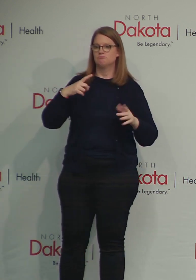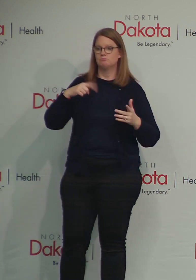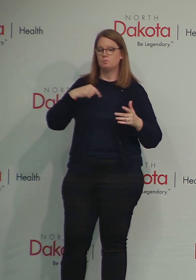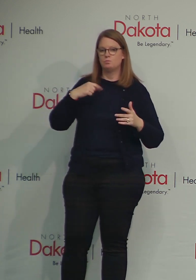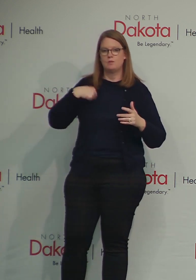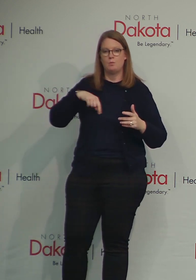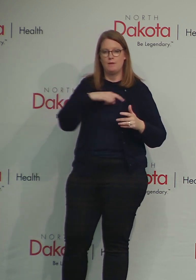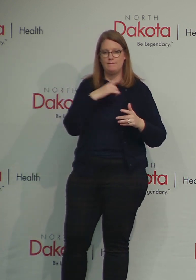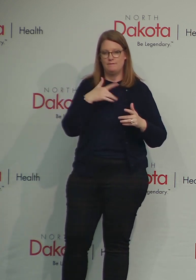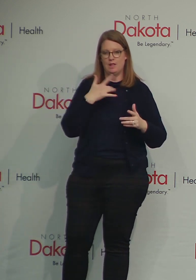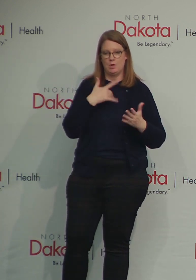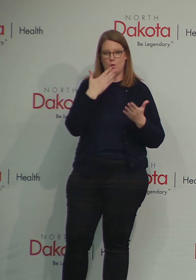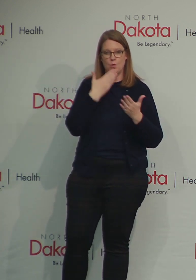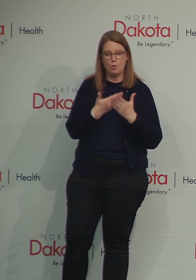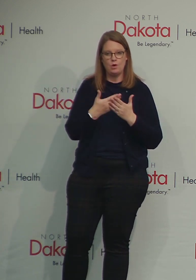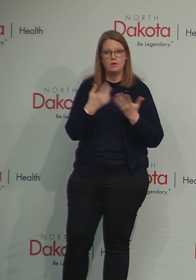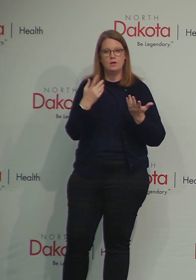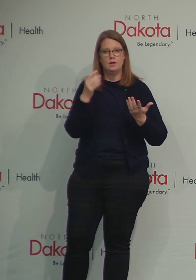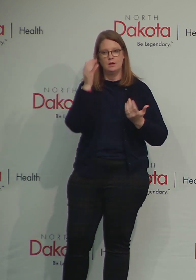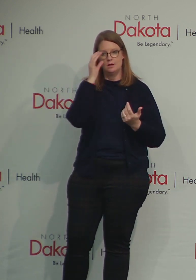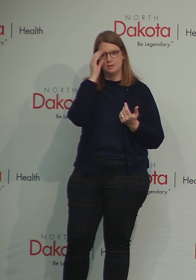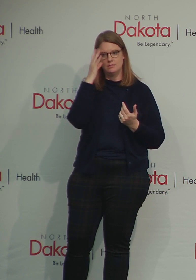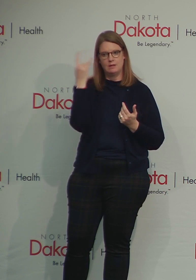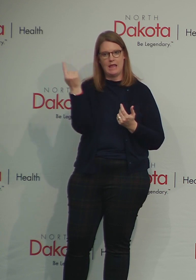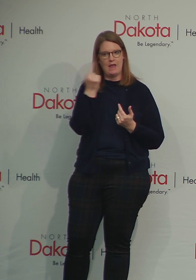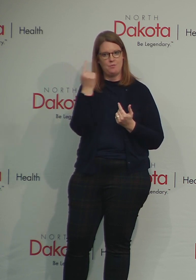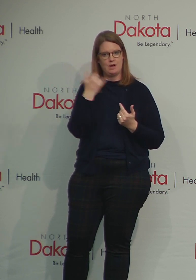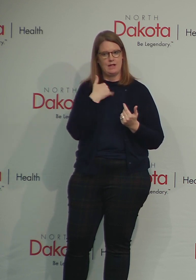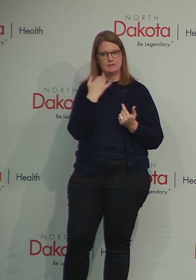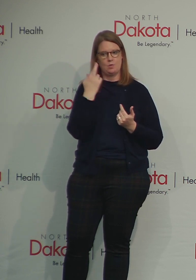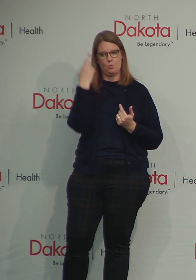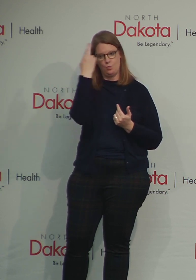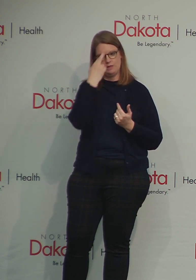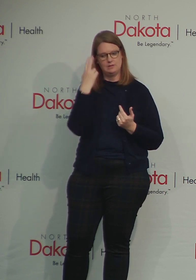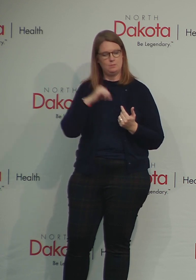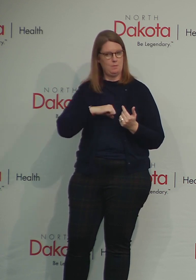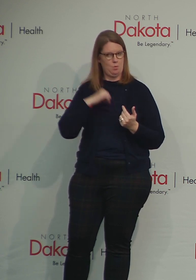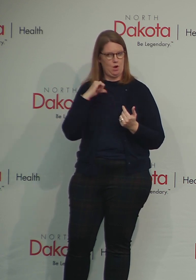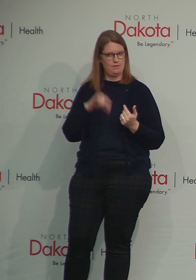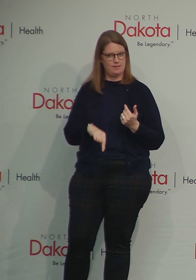this across the state, because it was everybody's got a reason to be proud of these